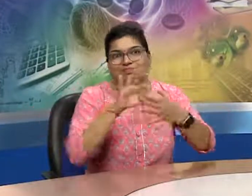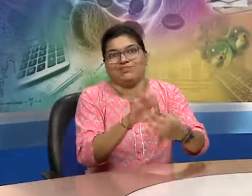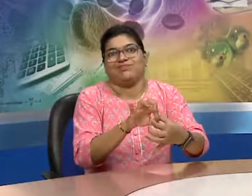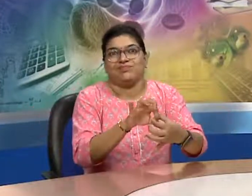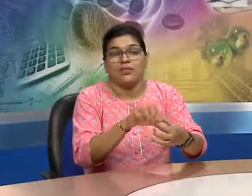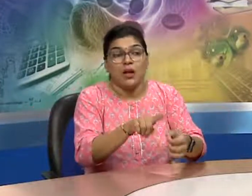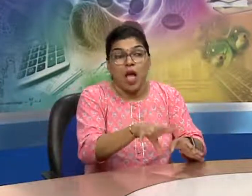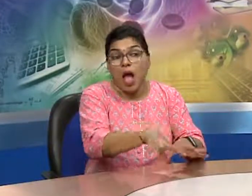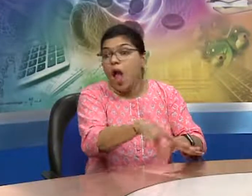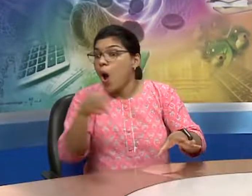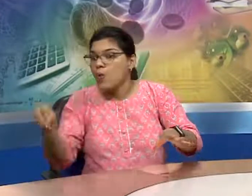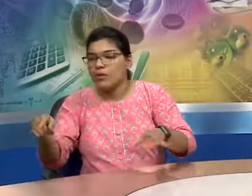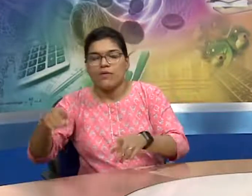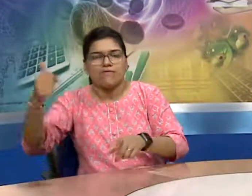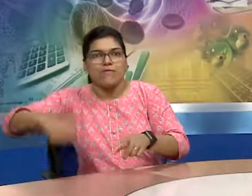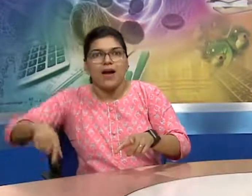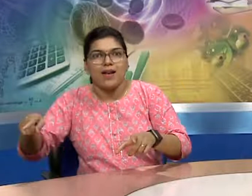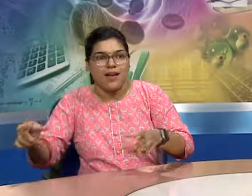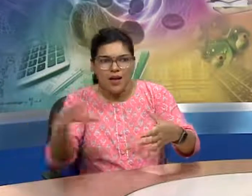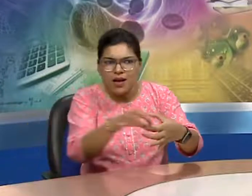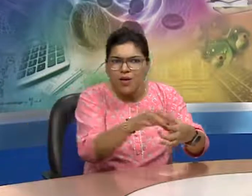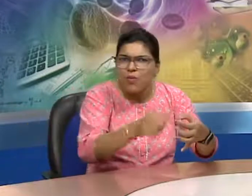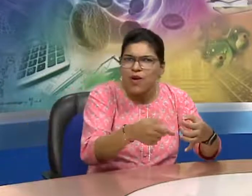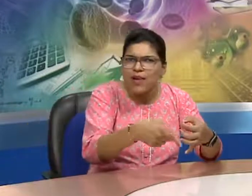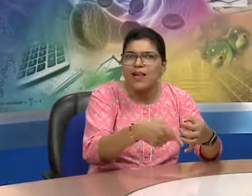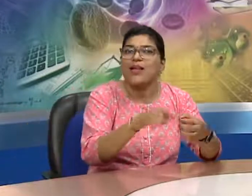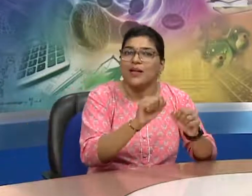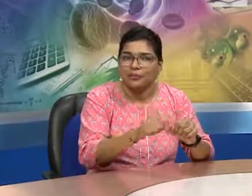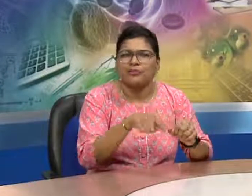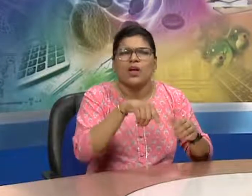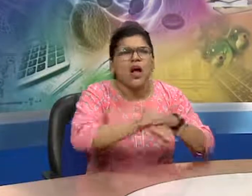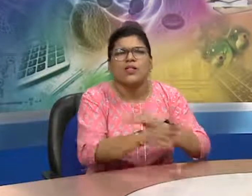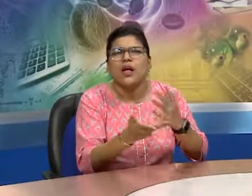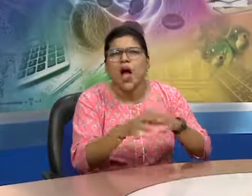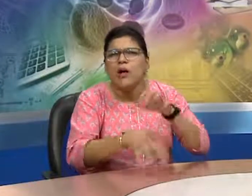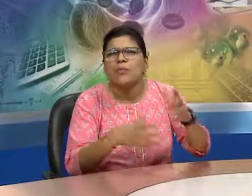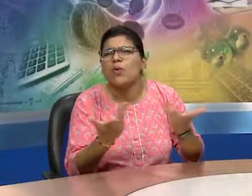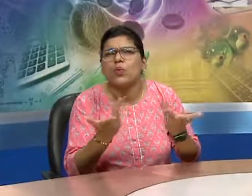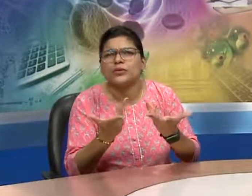For example, a single ocean habitat may support a whale.